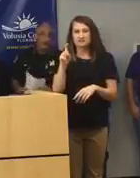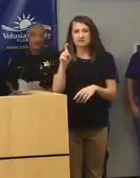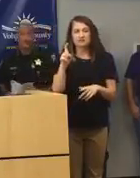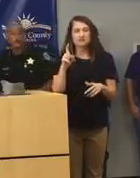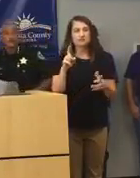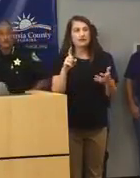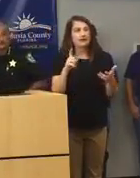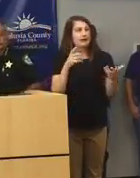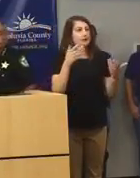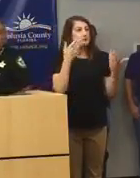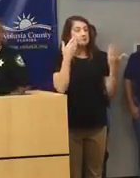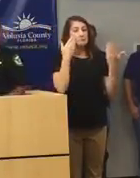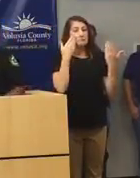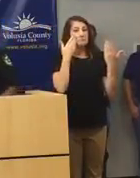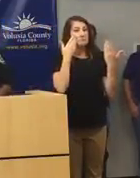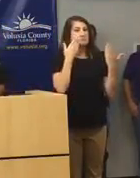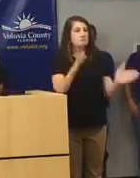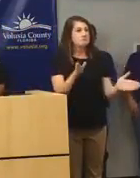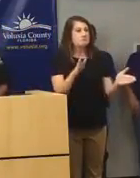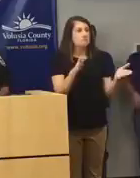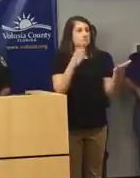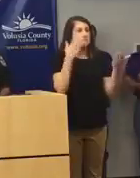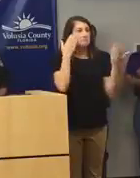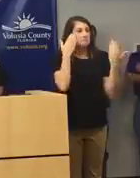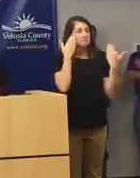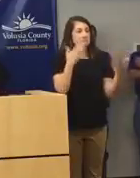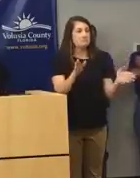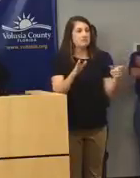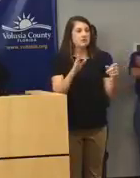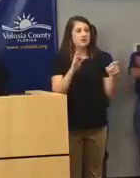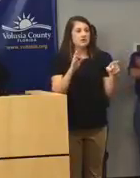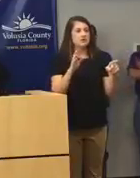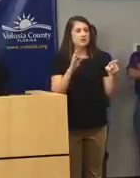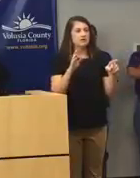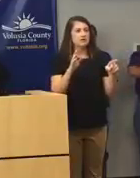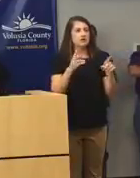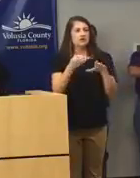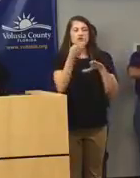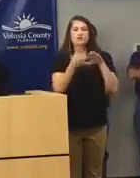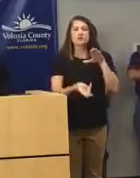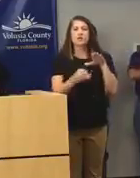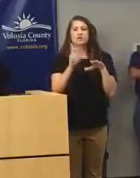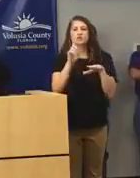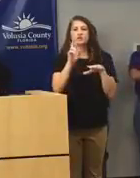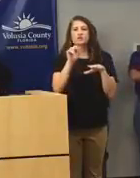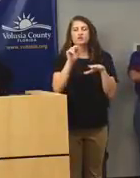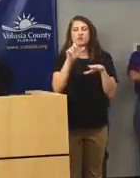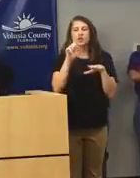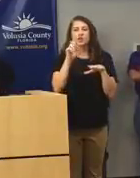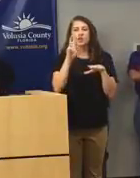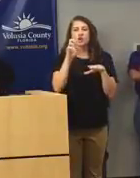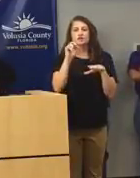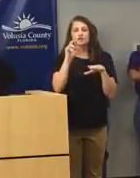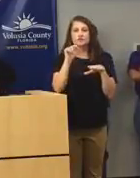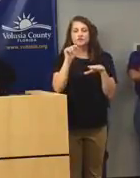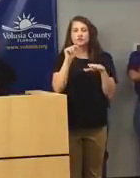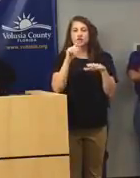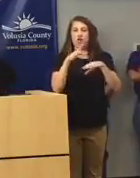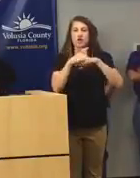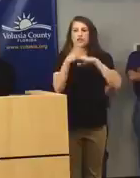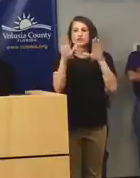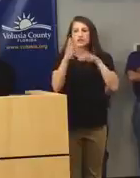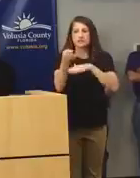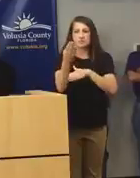I can tell you, I don't know anything, we don't know anything about He that. drowned in the Dunlawton River. Excuse me? He drowned in the Dunlawton River early Sunday morning,